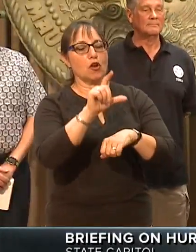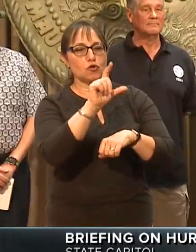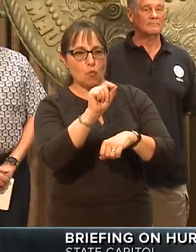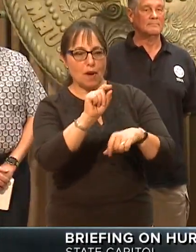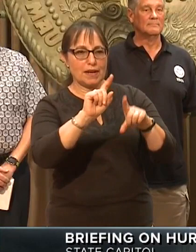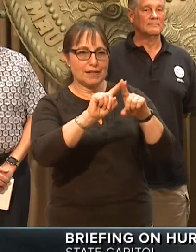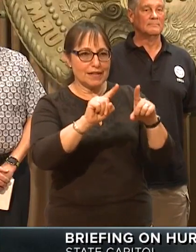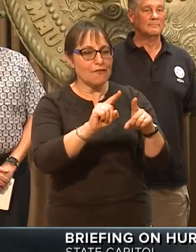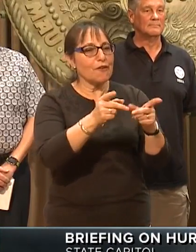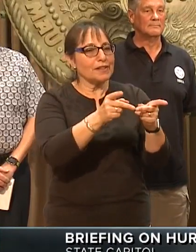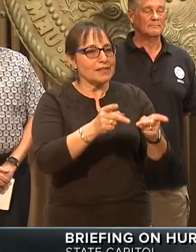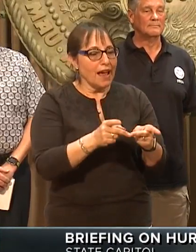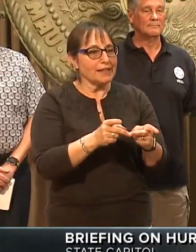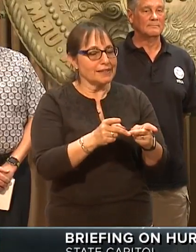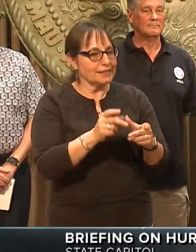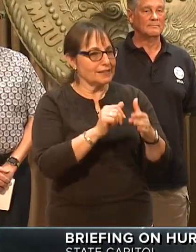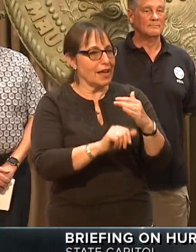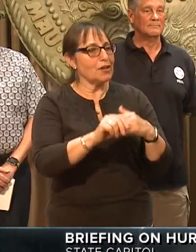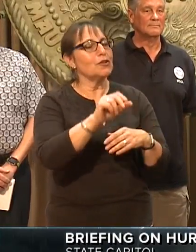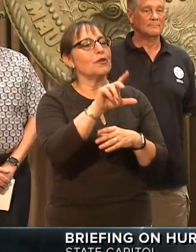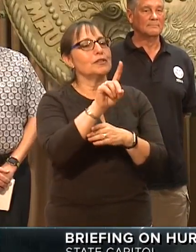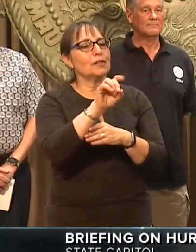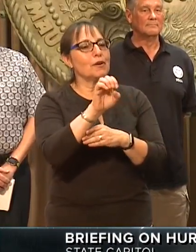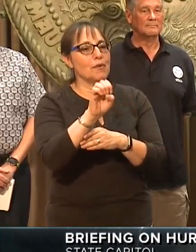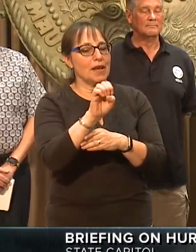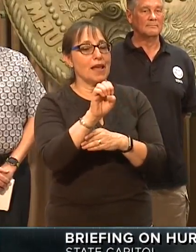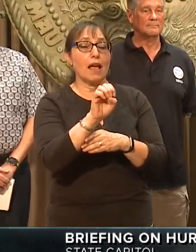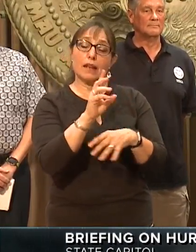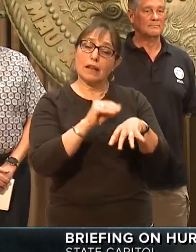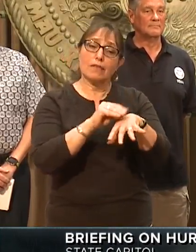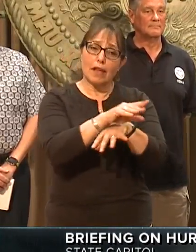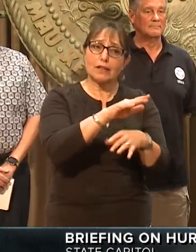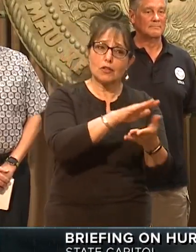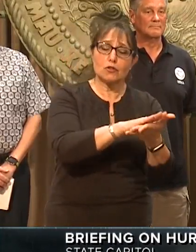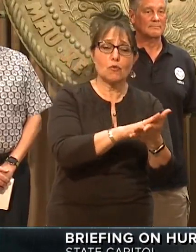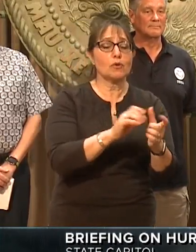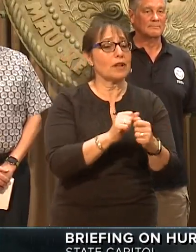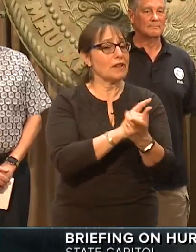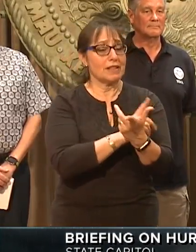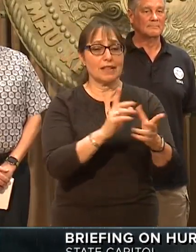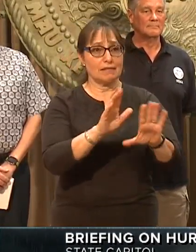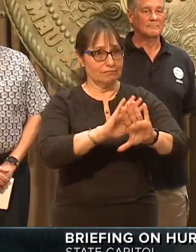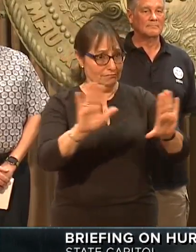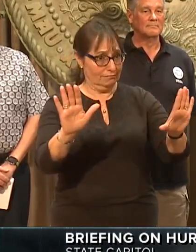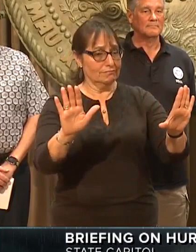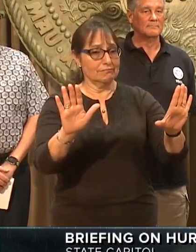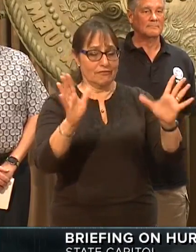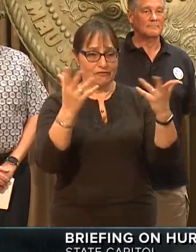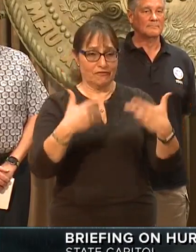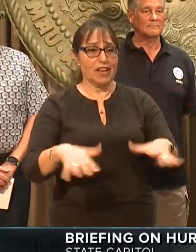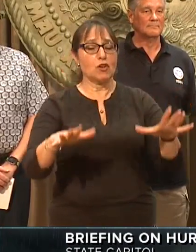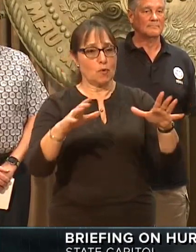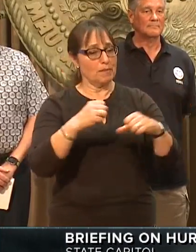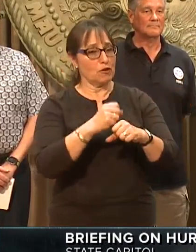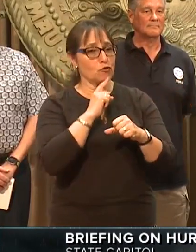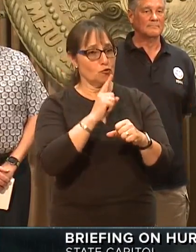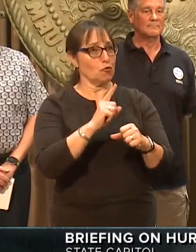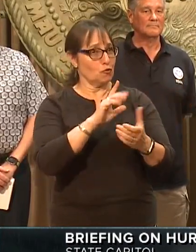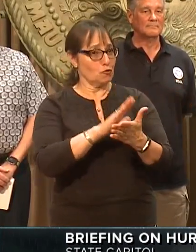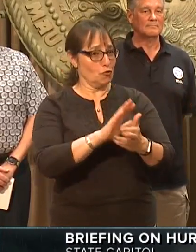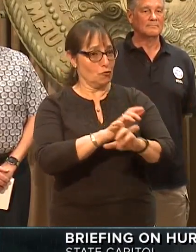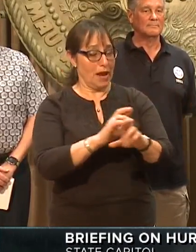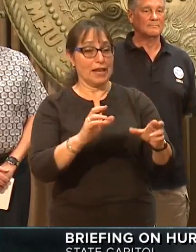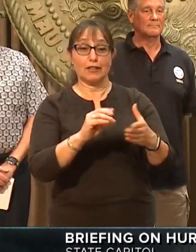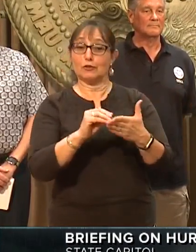And of course, it impacted the schools to some degree. And when we gave the all clear, we wanted to get the schools back up for